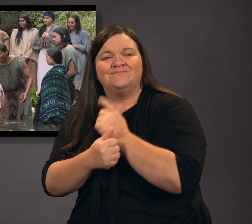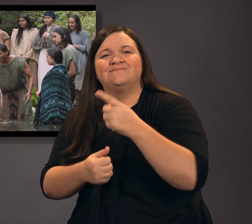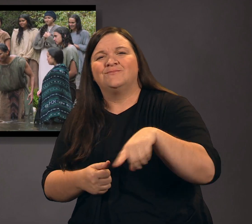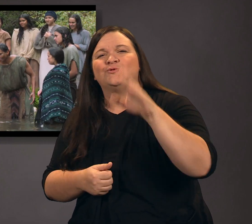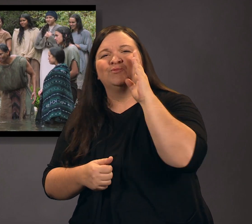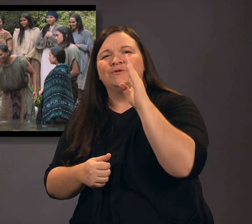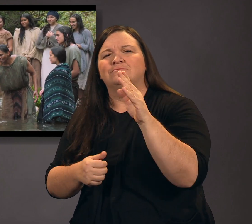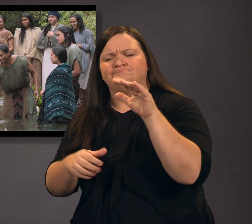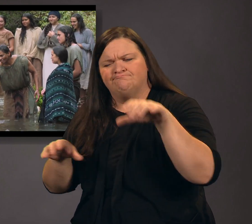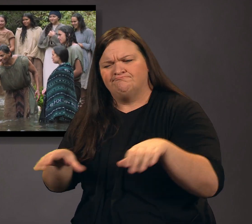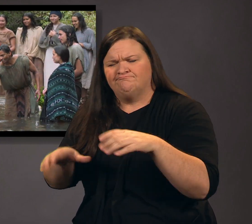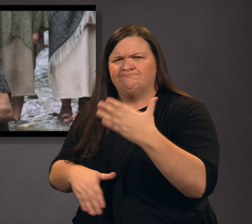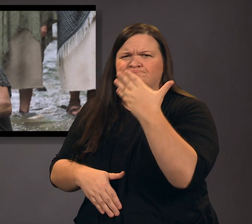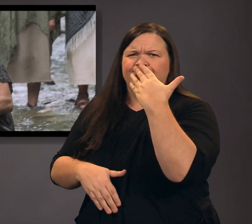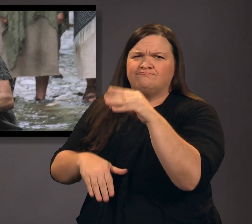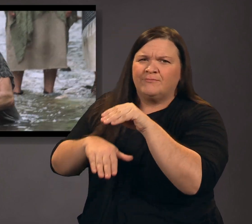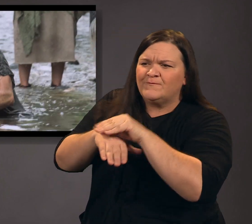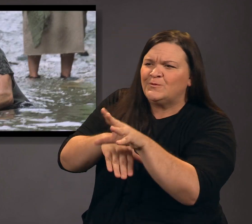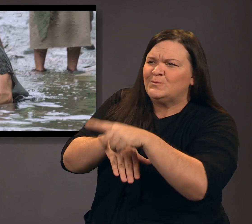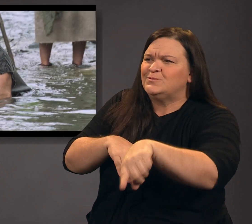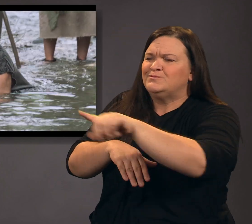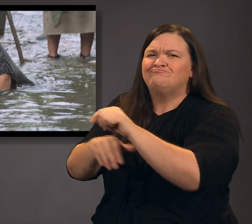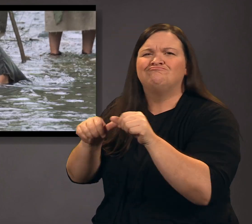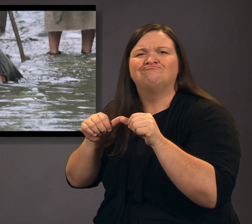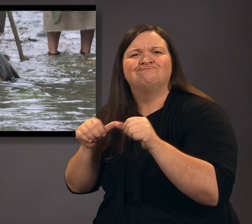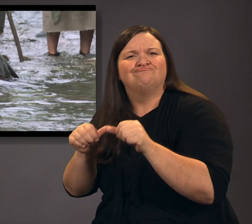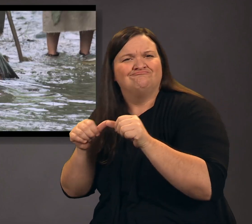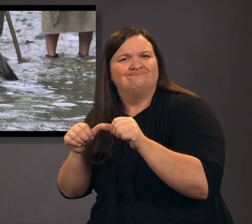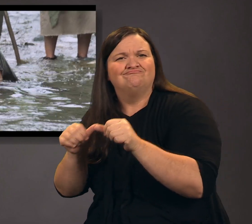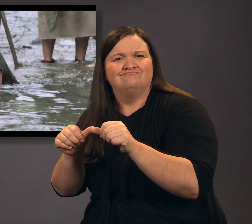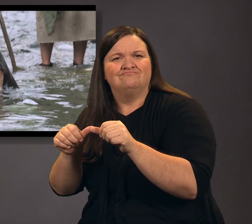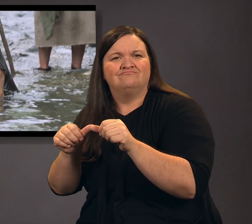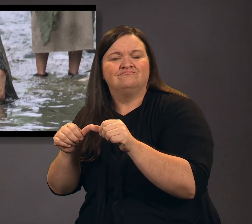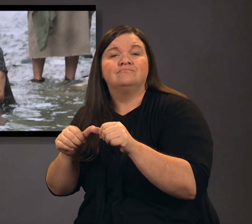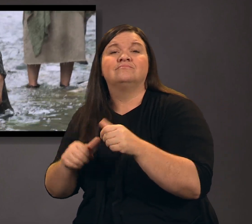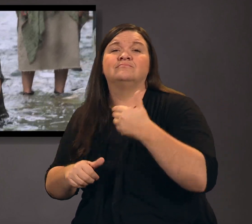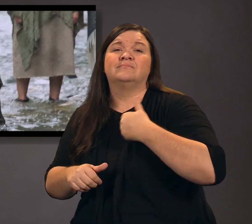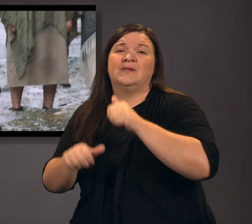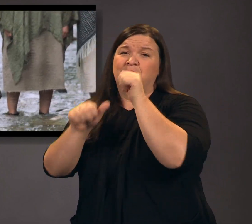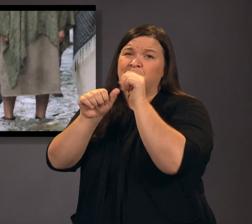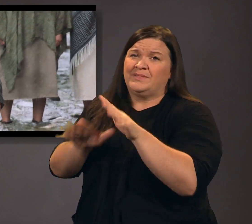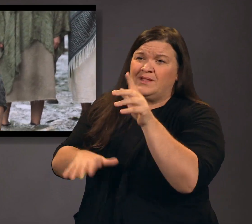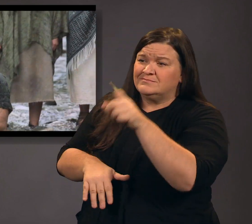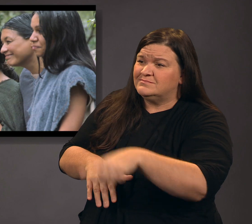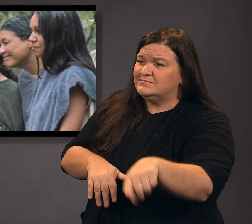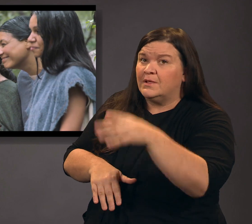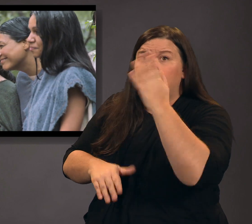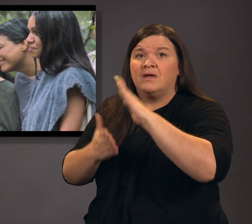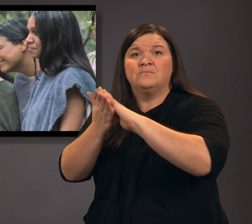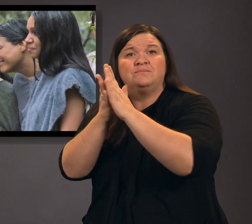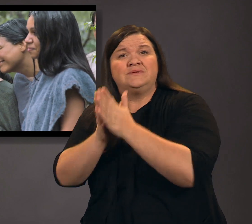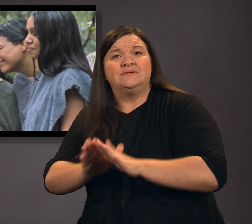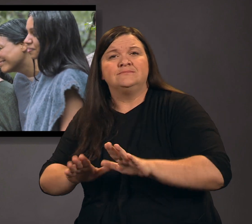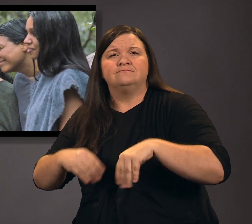God rest upon you, according to your faith and good works, may from this time forth and forever.